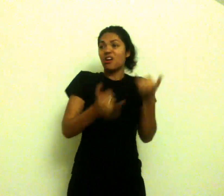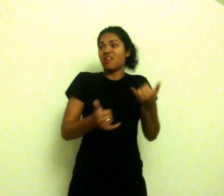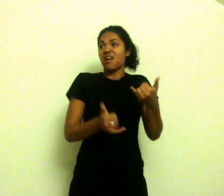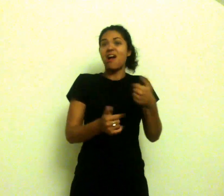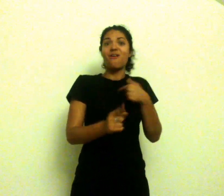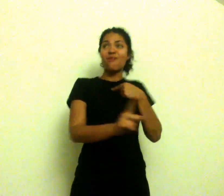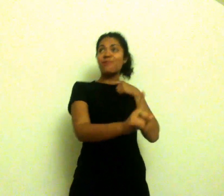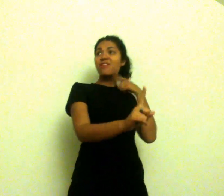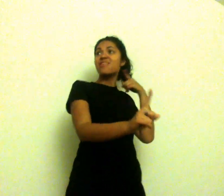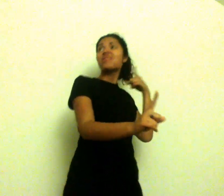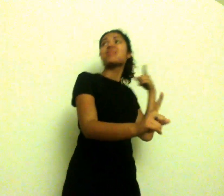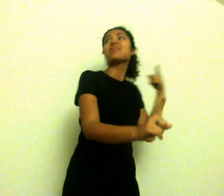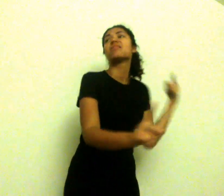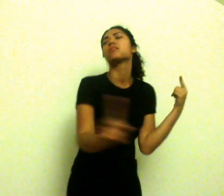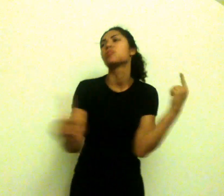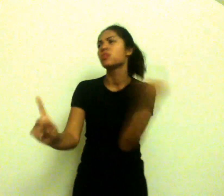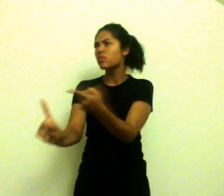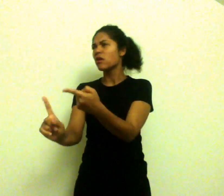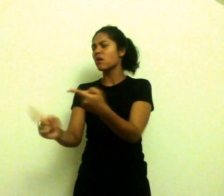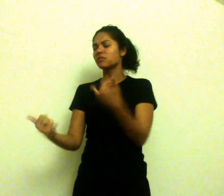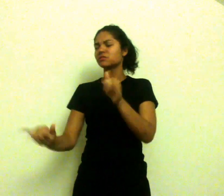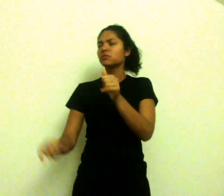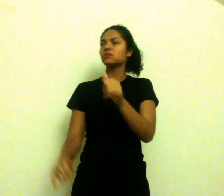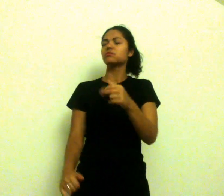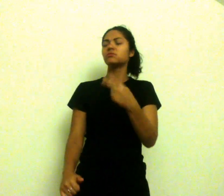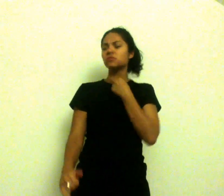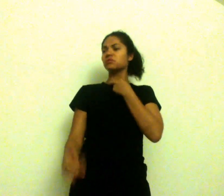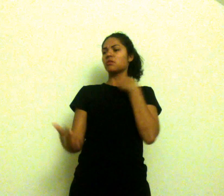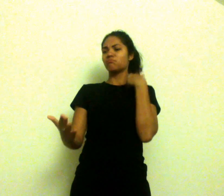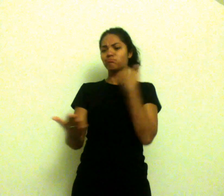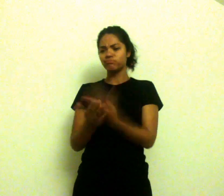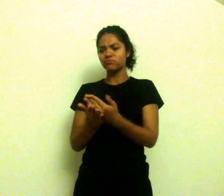meeting the pain and the suffering, except I have come to it the wrong way around.